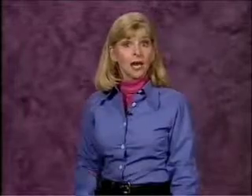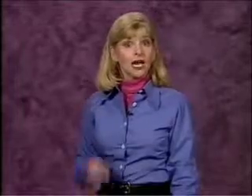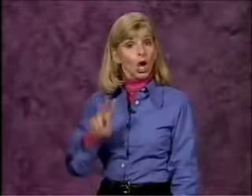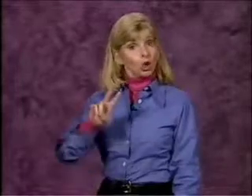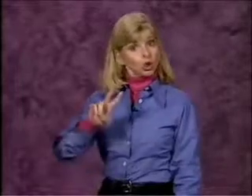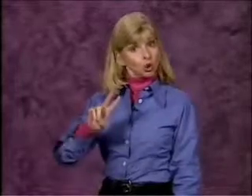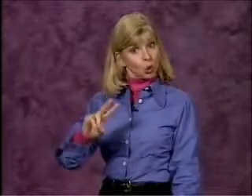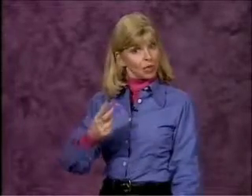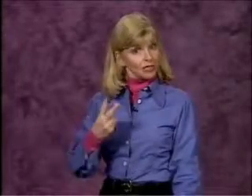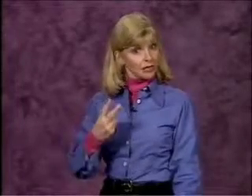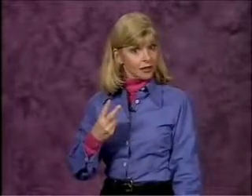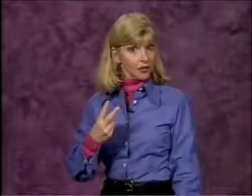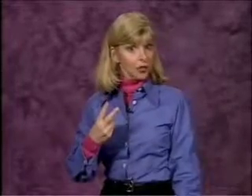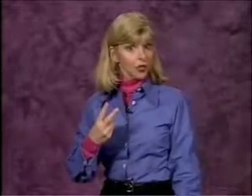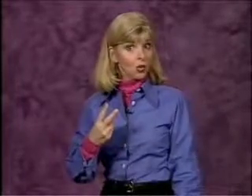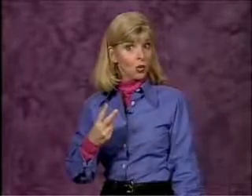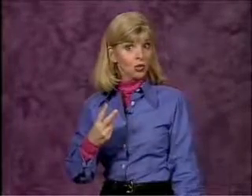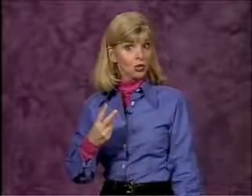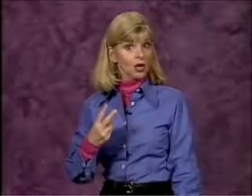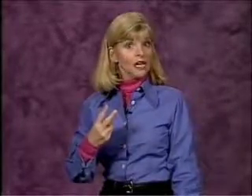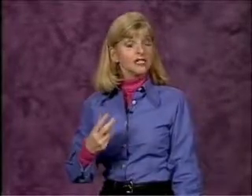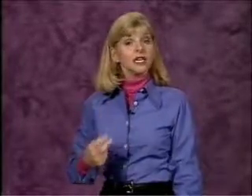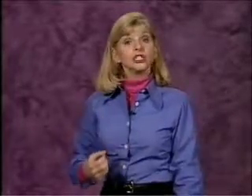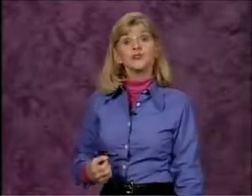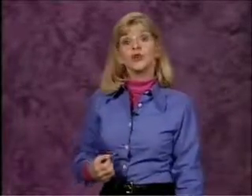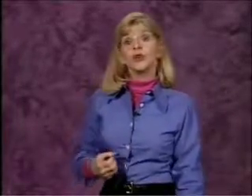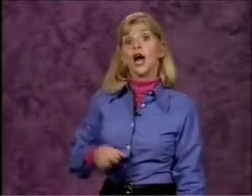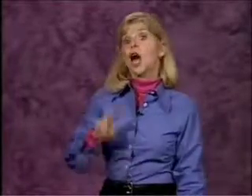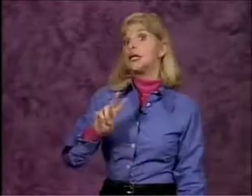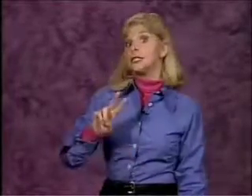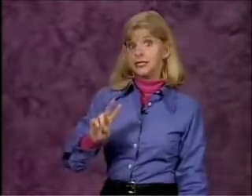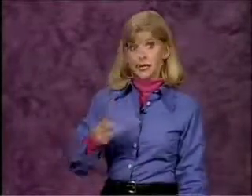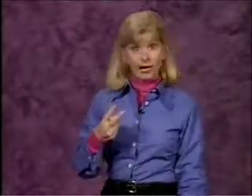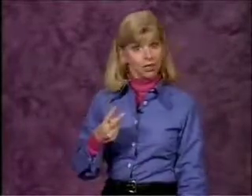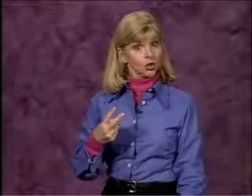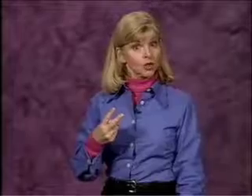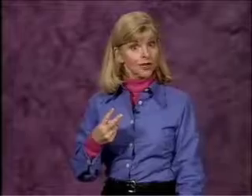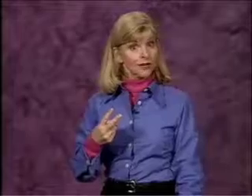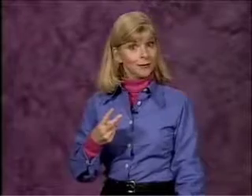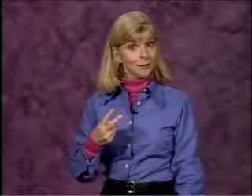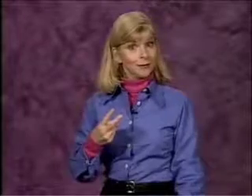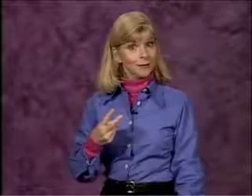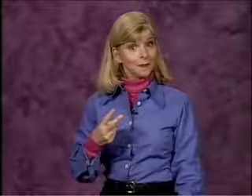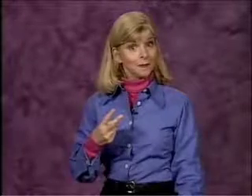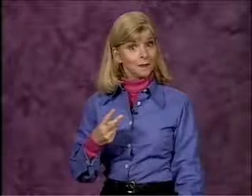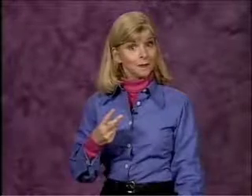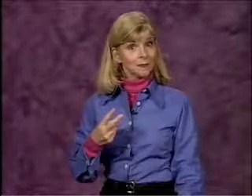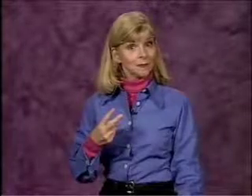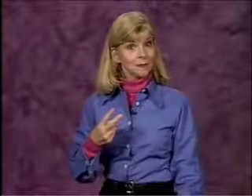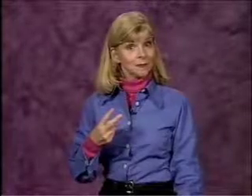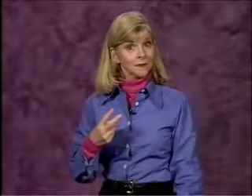by twisting the number toward you, such as for the second grade.